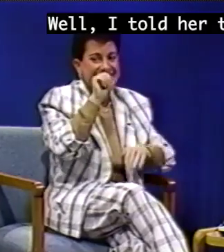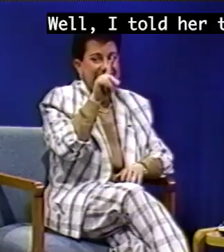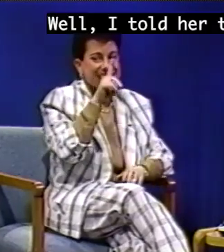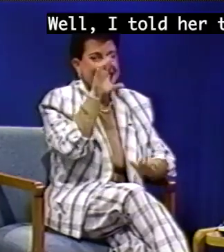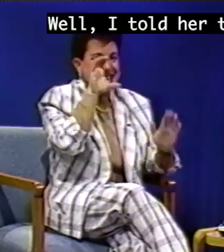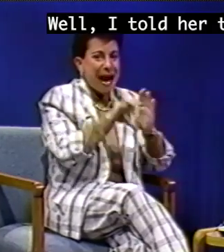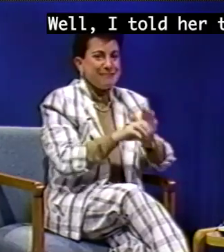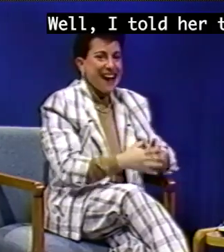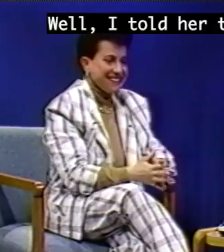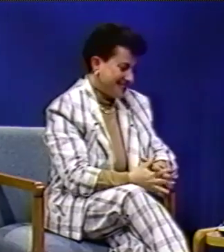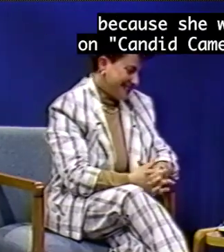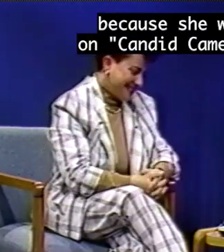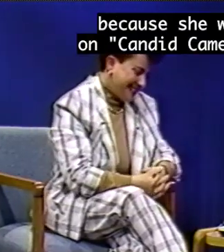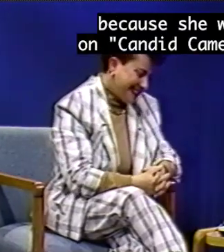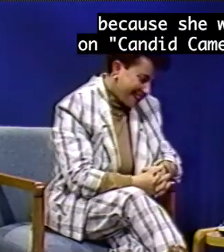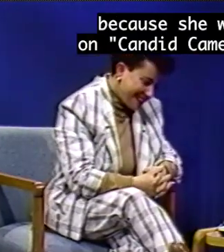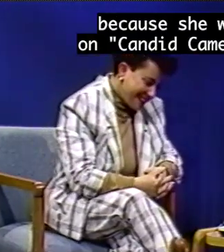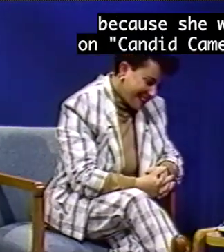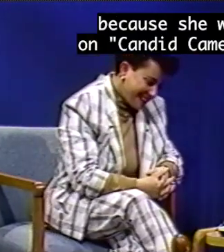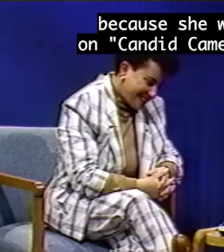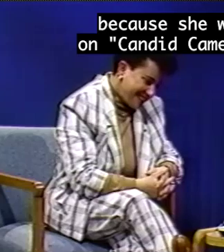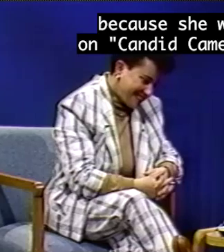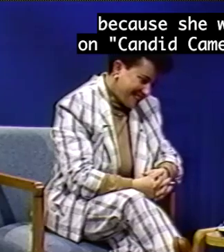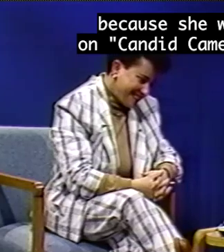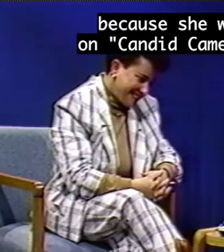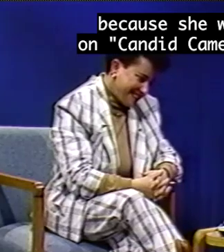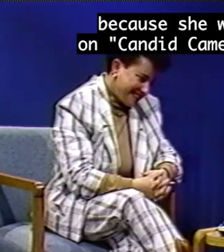Well, I told her to smile because she was on candid camera.